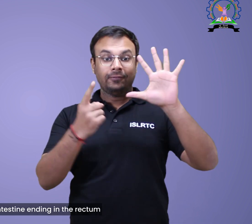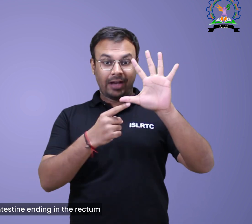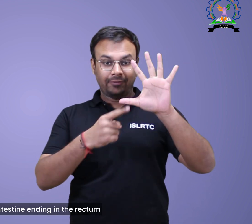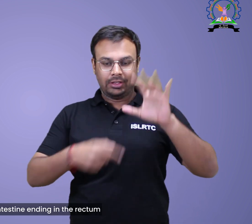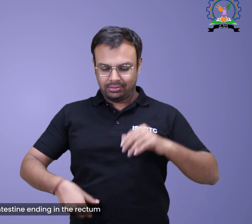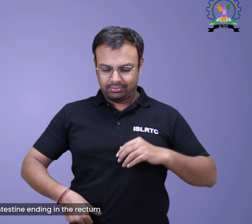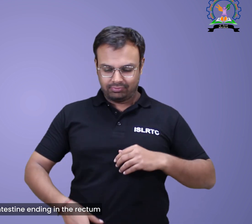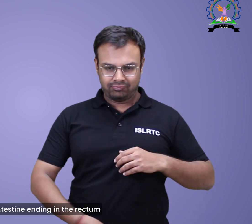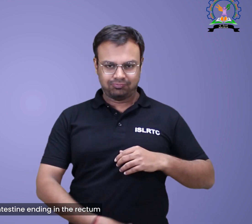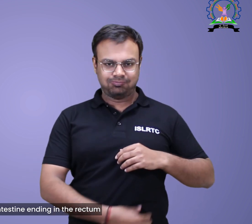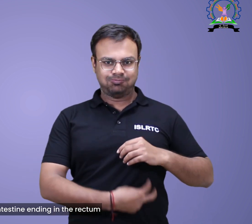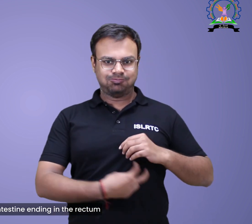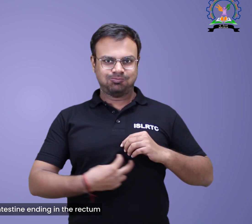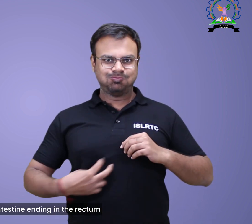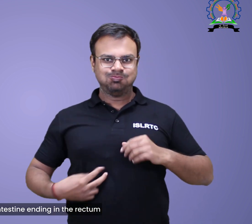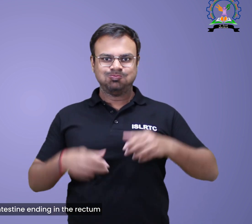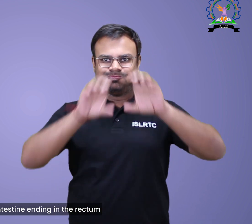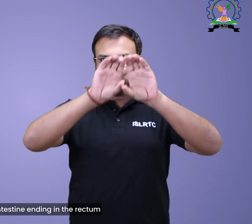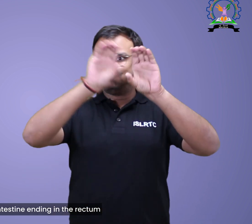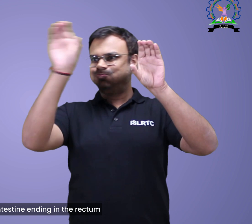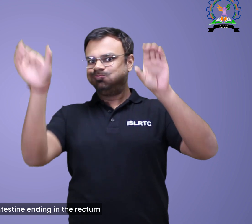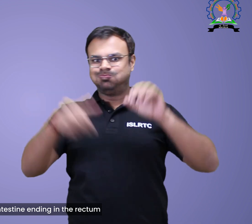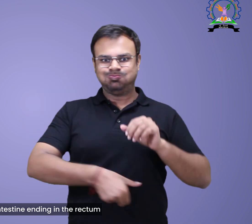V. Large intestine ending in the rectum.